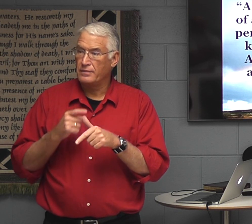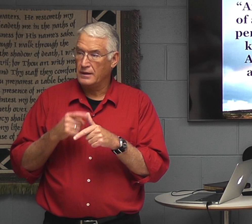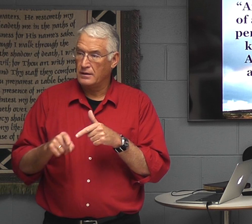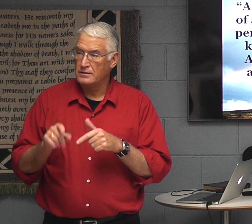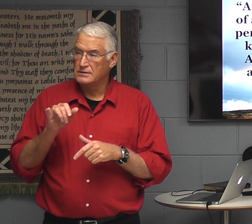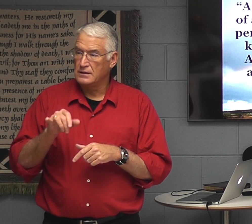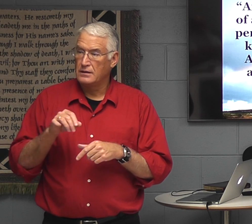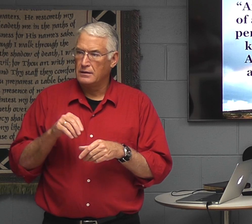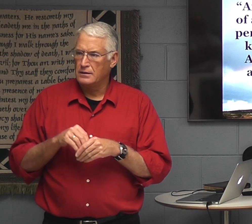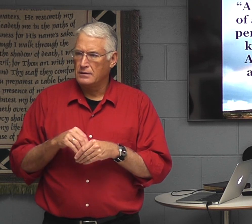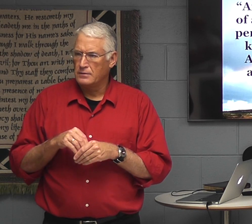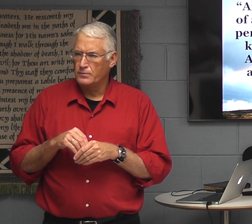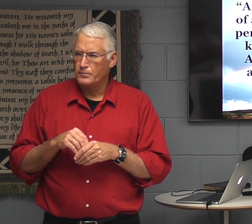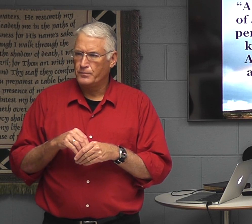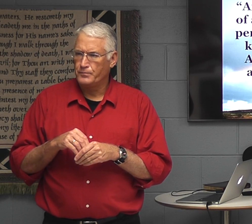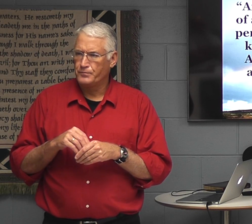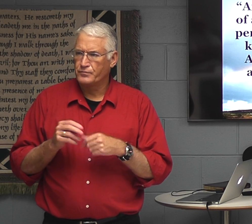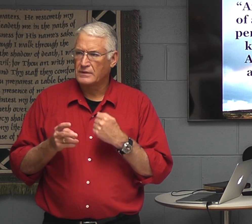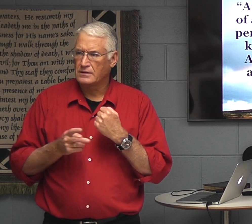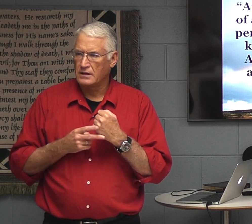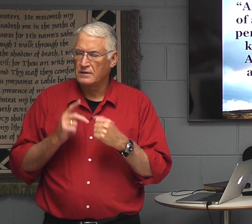you have to have the death penalty.